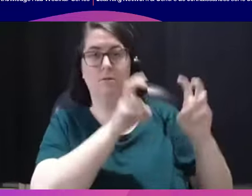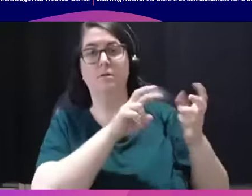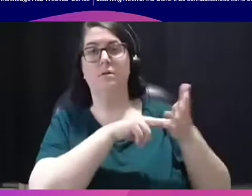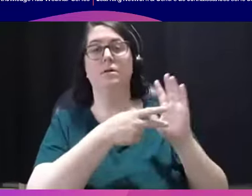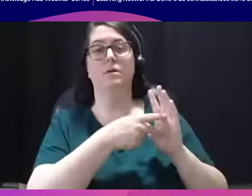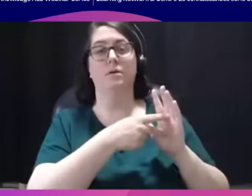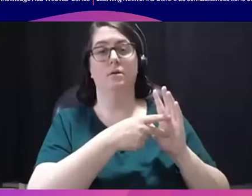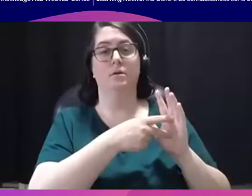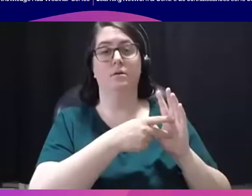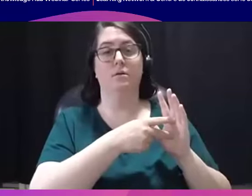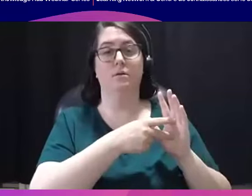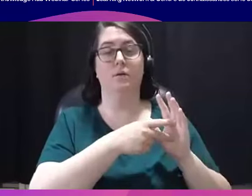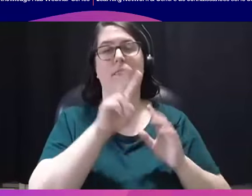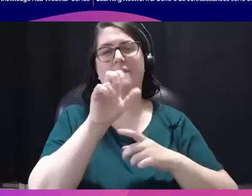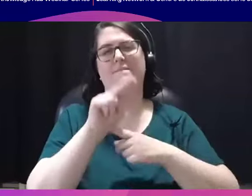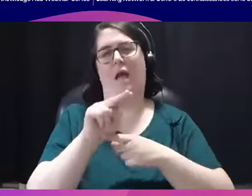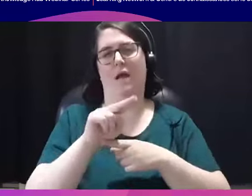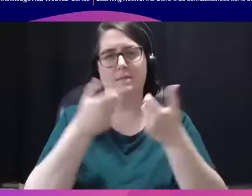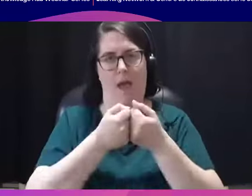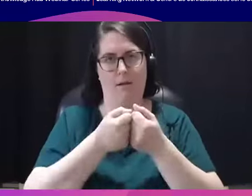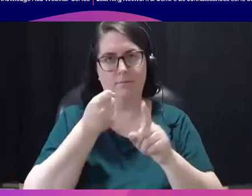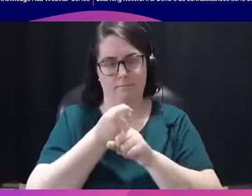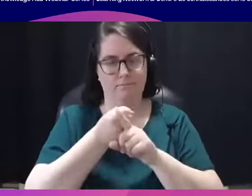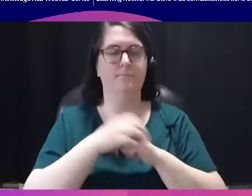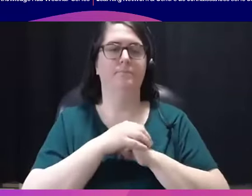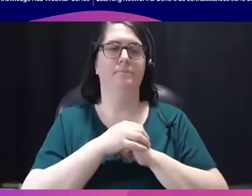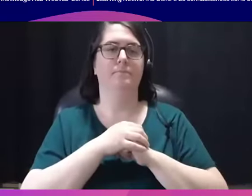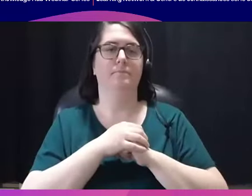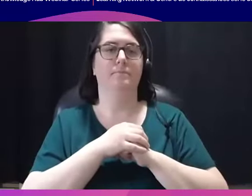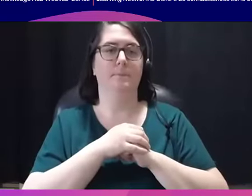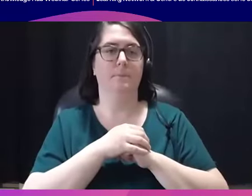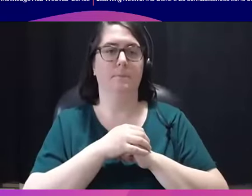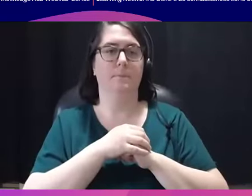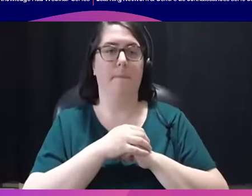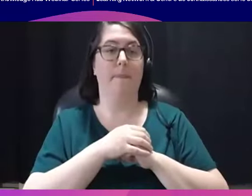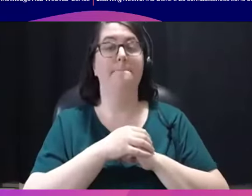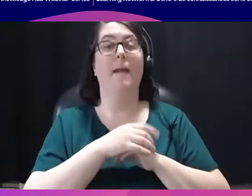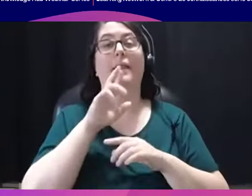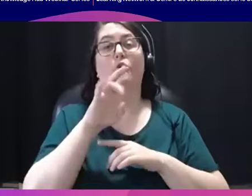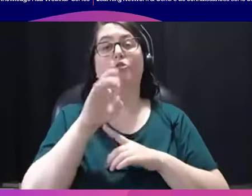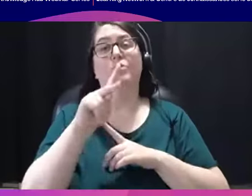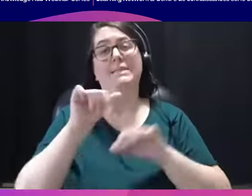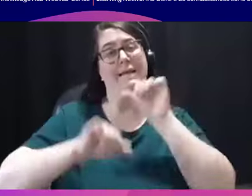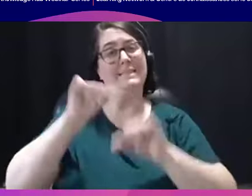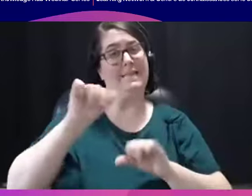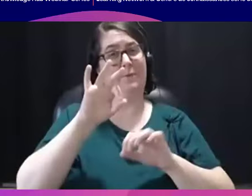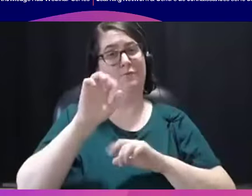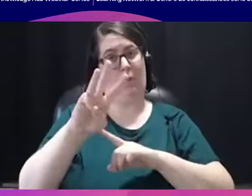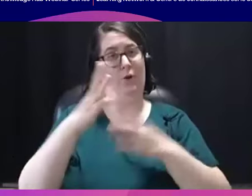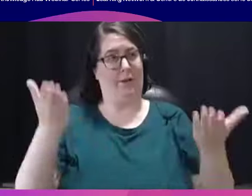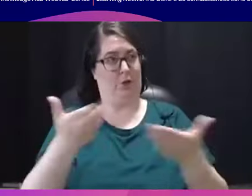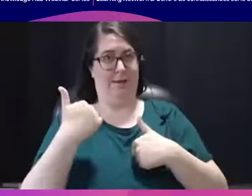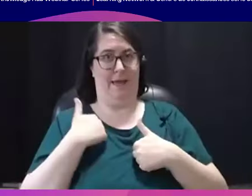Alec Manassian van attack. And I compared these instances to risk assessment frameworks that are used in Canada to reveal how